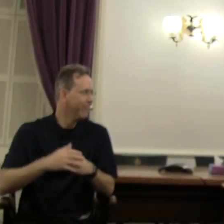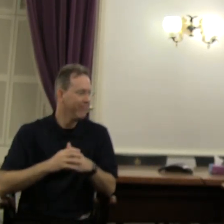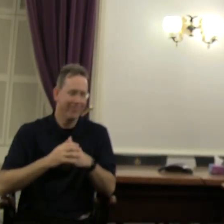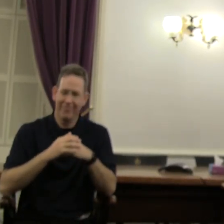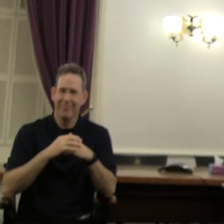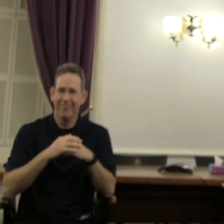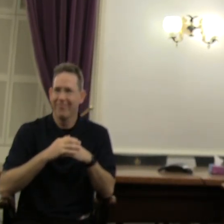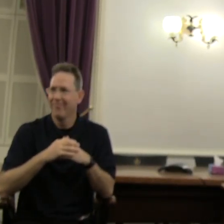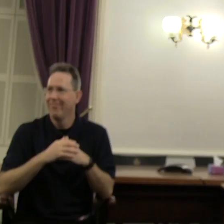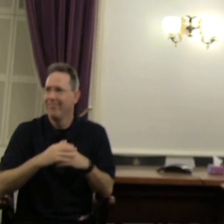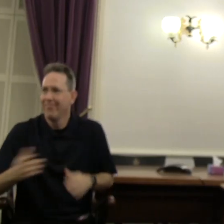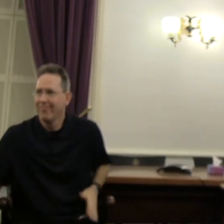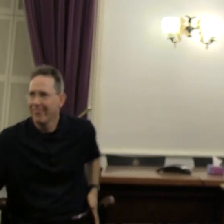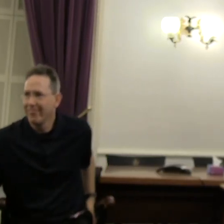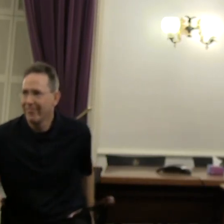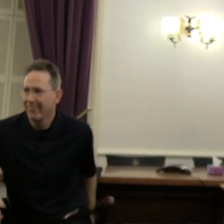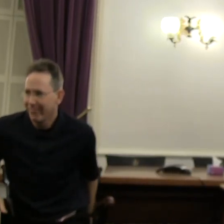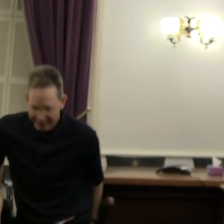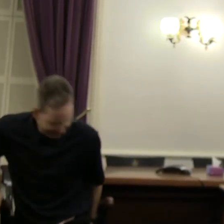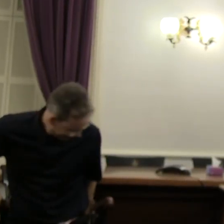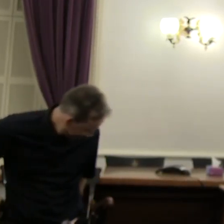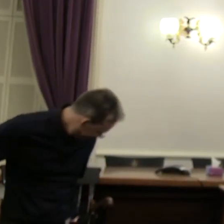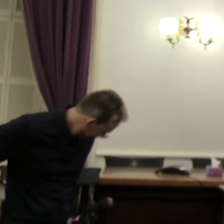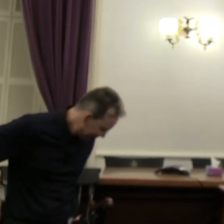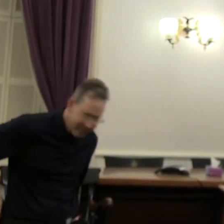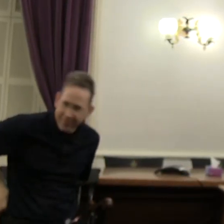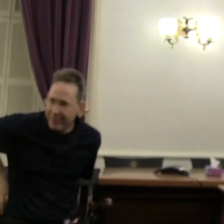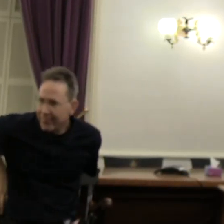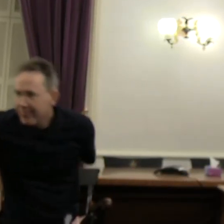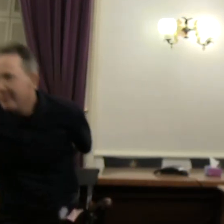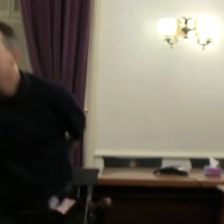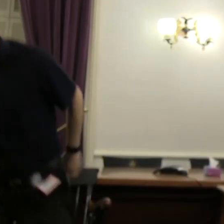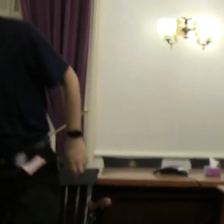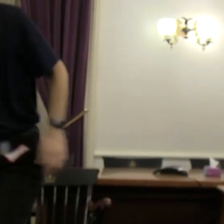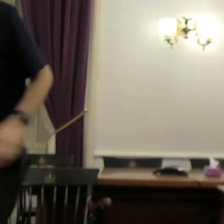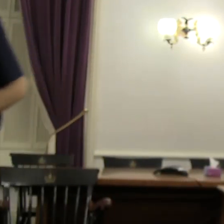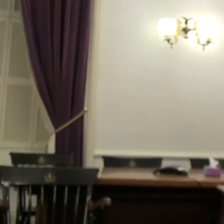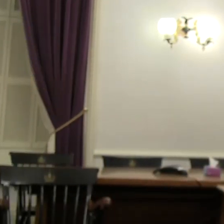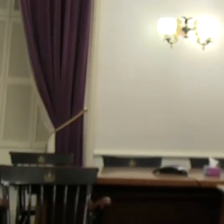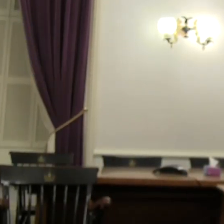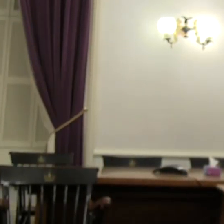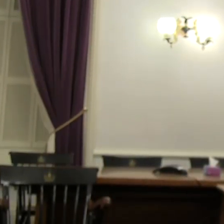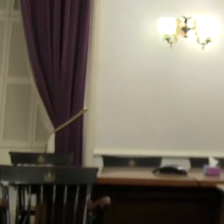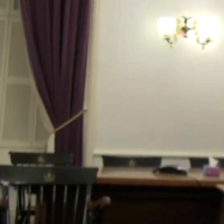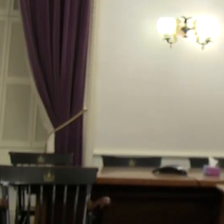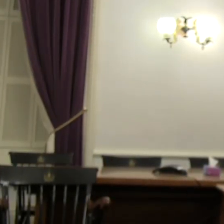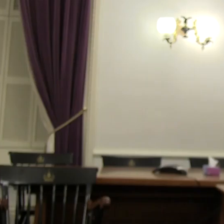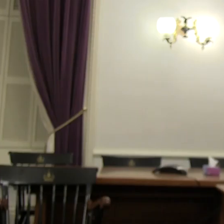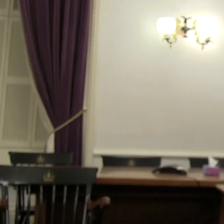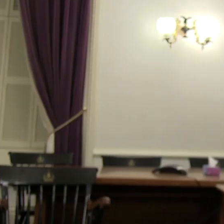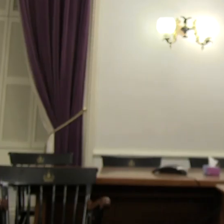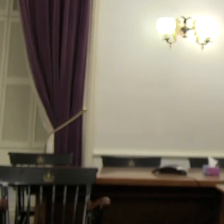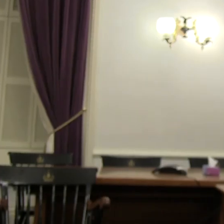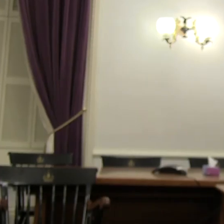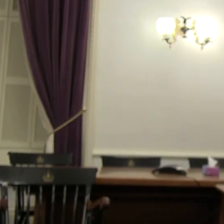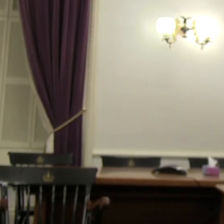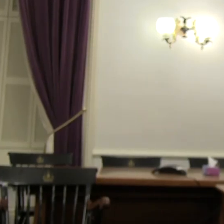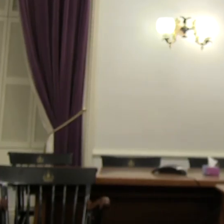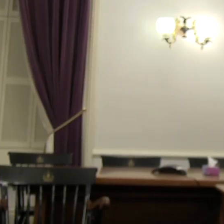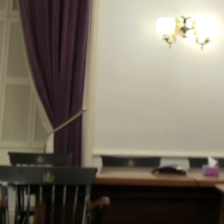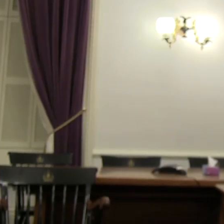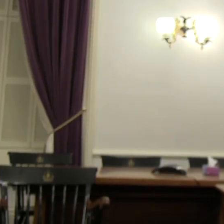This is, as you might suspect, this is all part of our community, our health, and our well-being. Thank you.